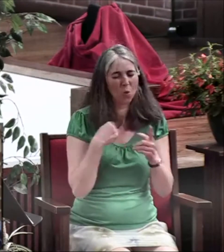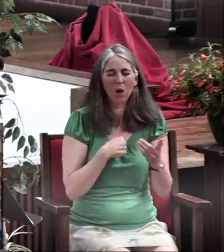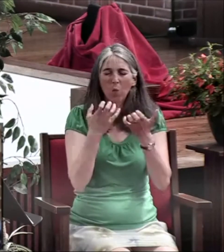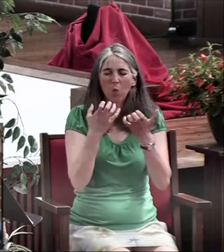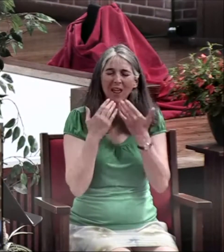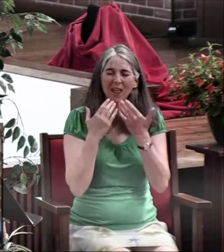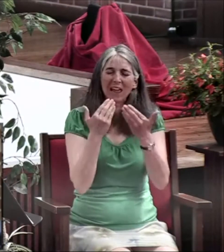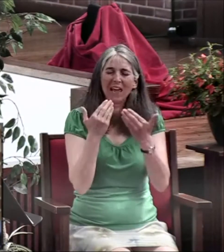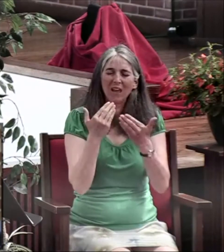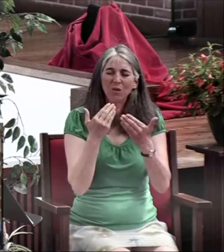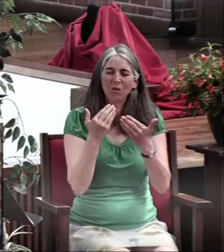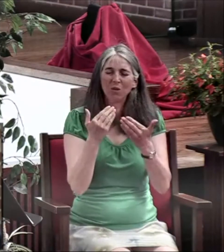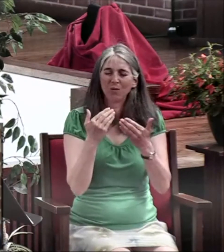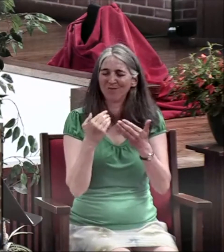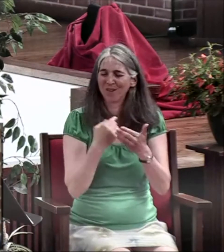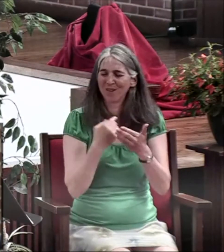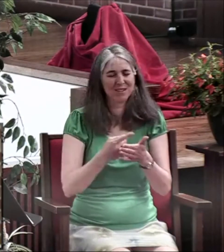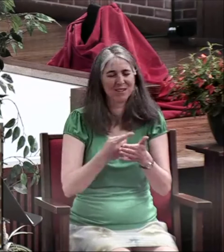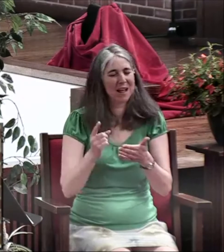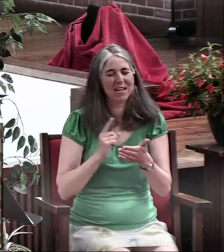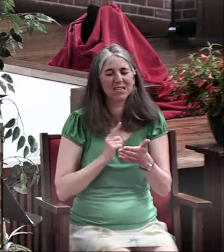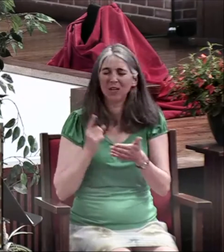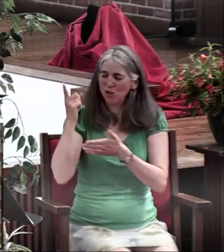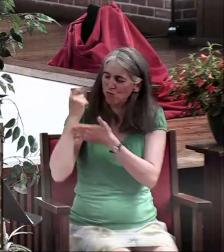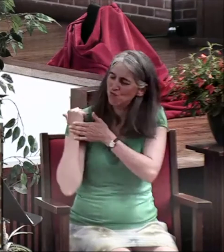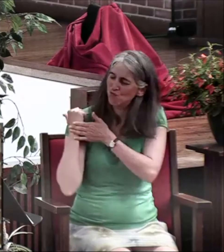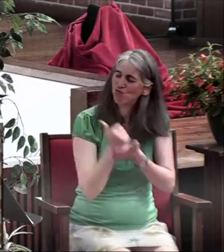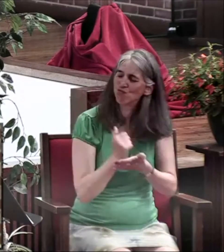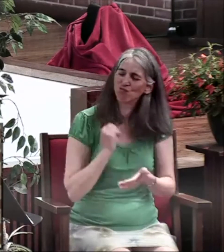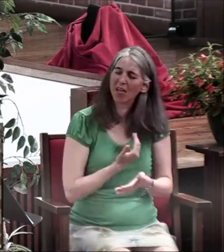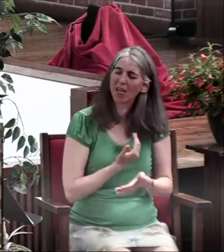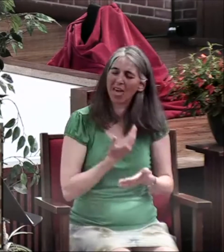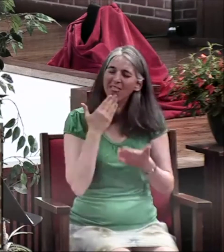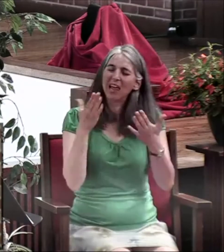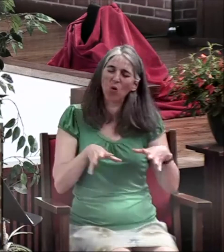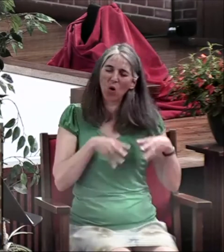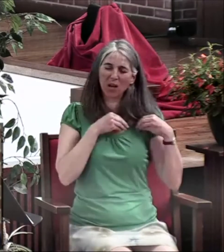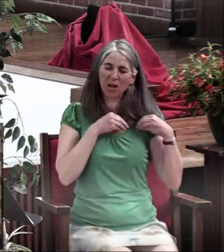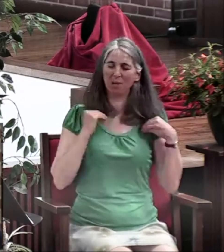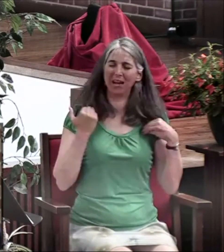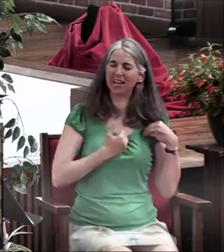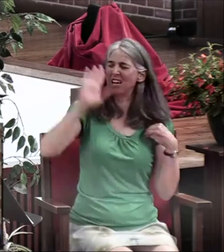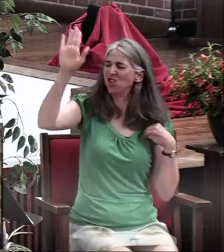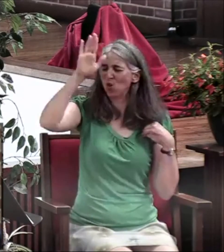taking us through this week, and thank you for adopting us as your sons and your